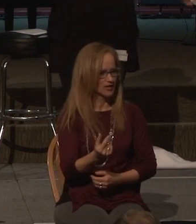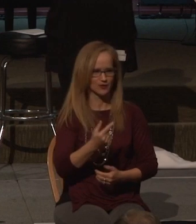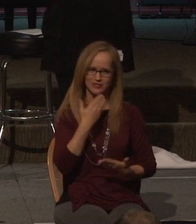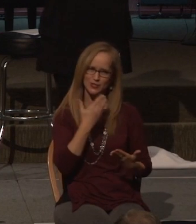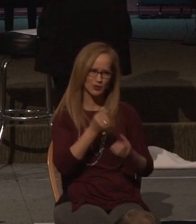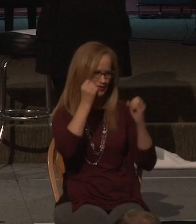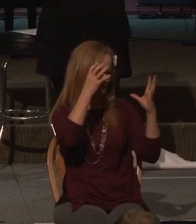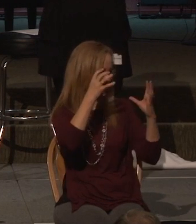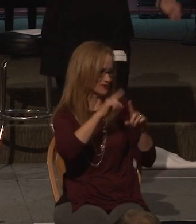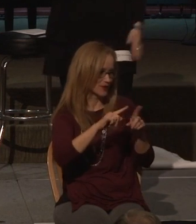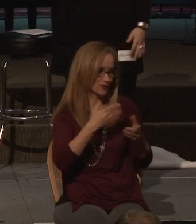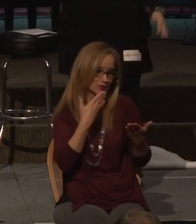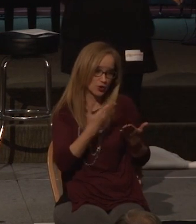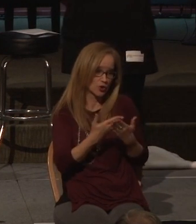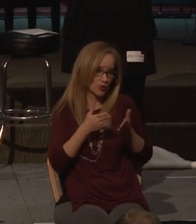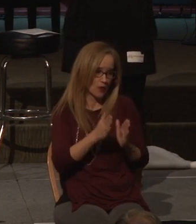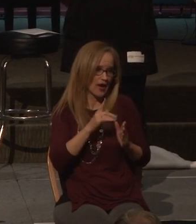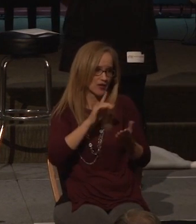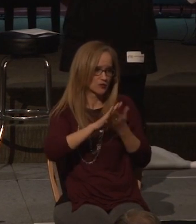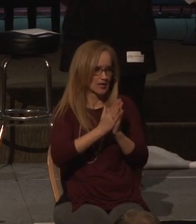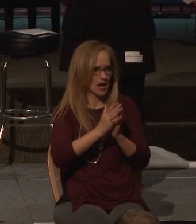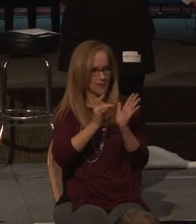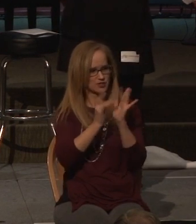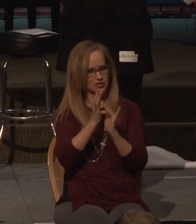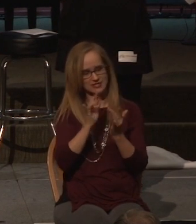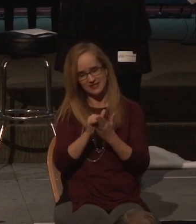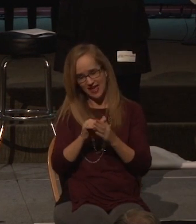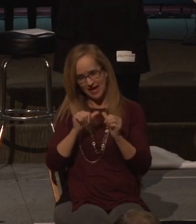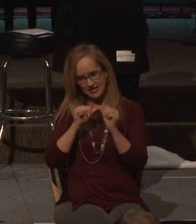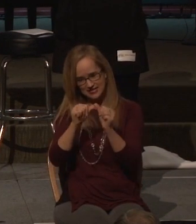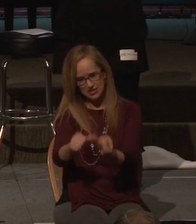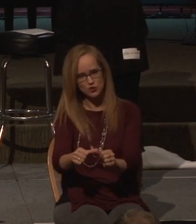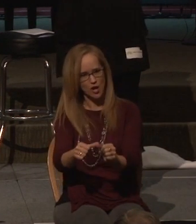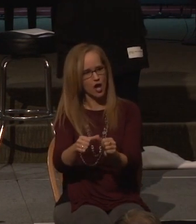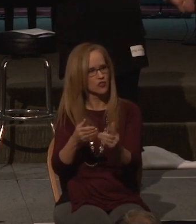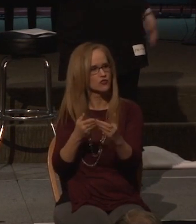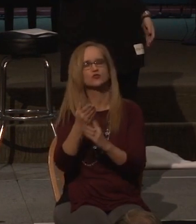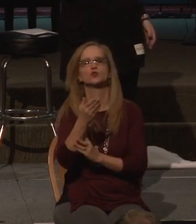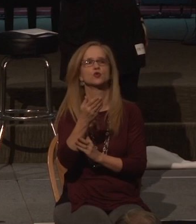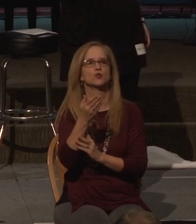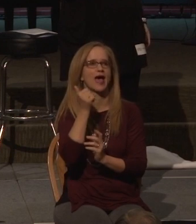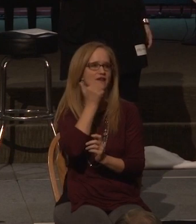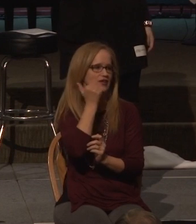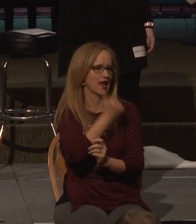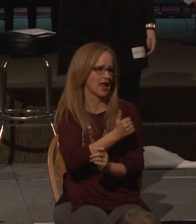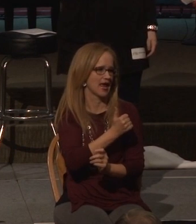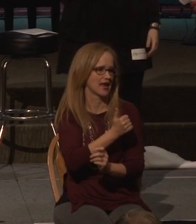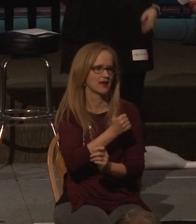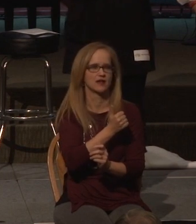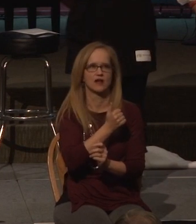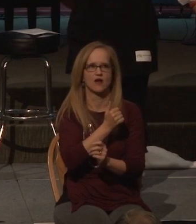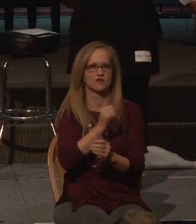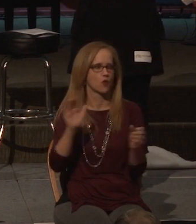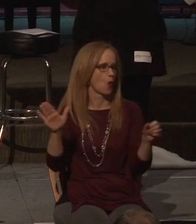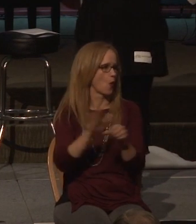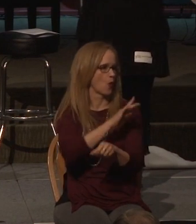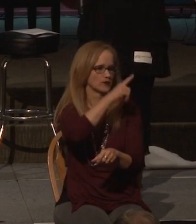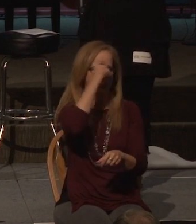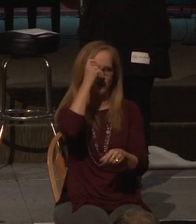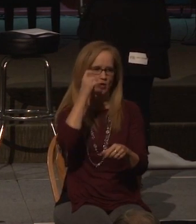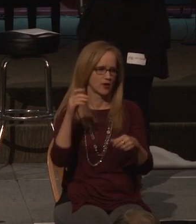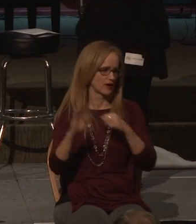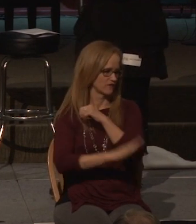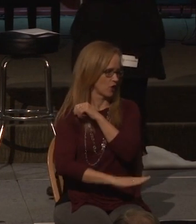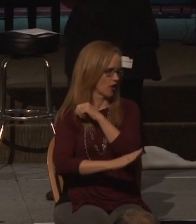surprise, but it was a good way to be Jesus. So that actually continued on through almost every day of the entire summer and the entire